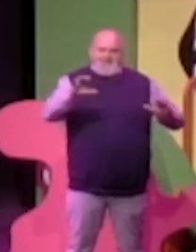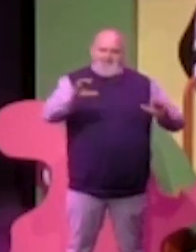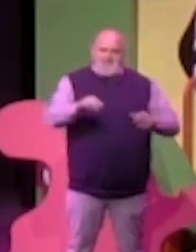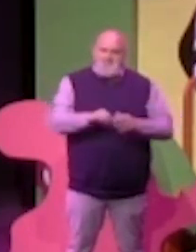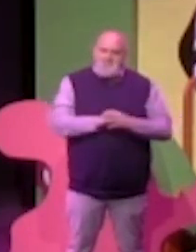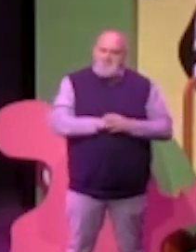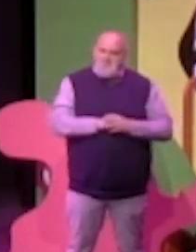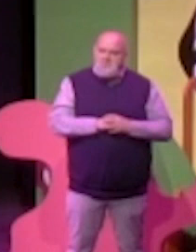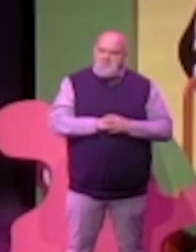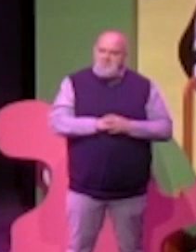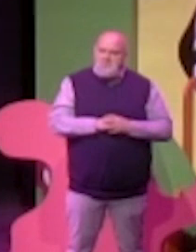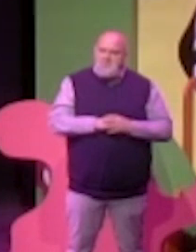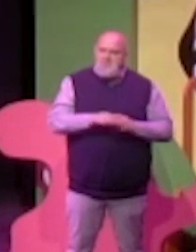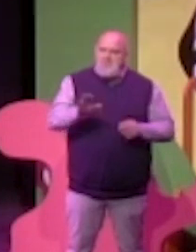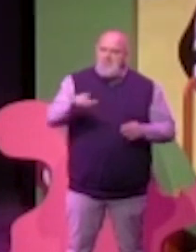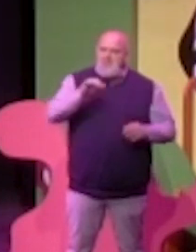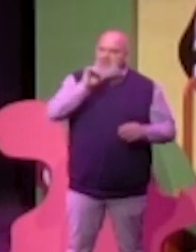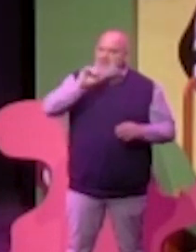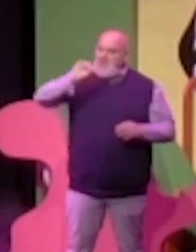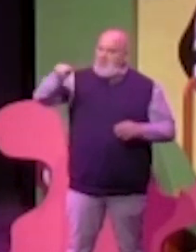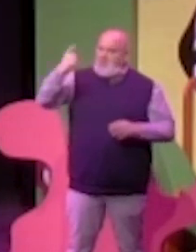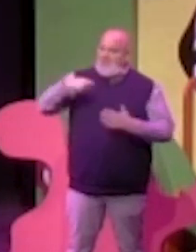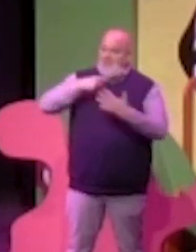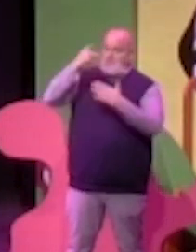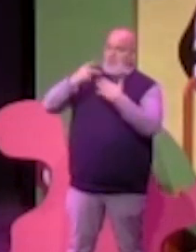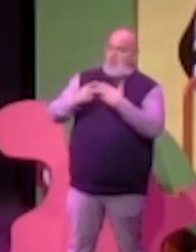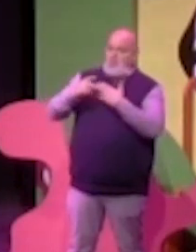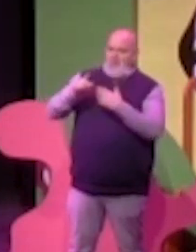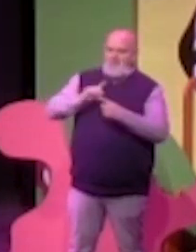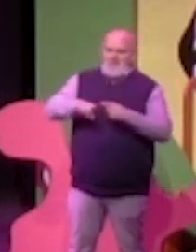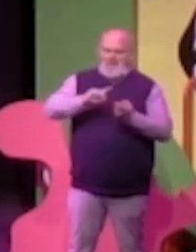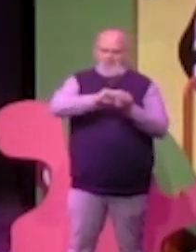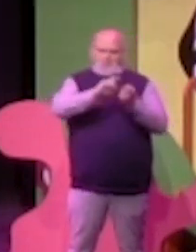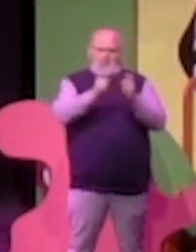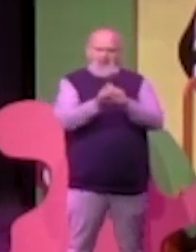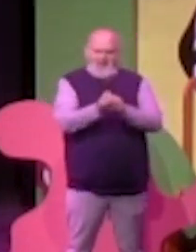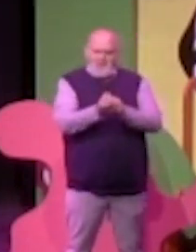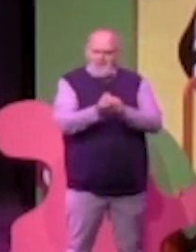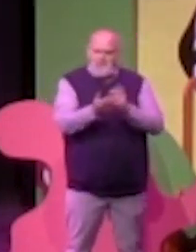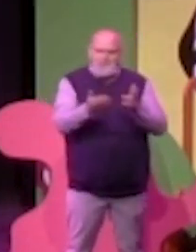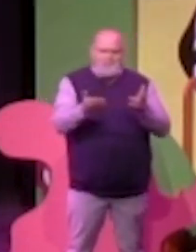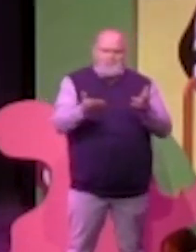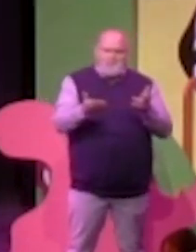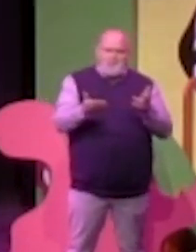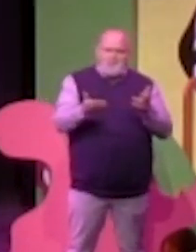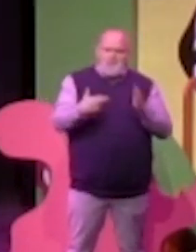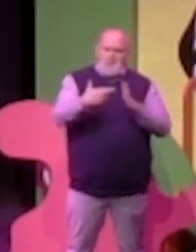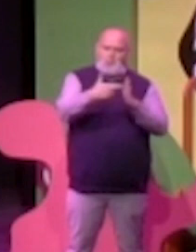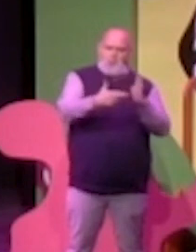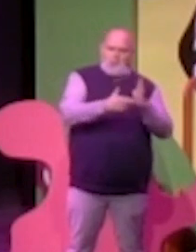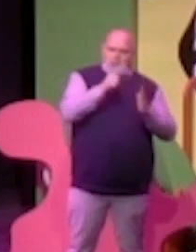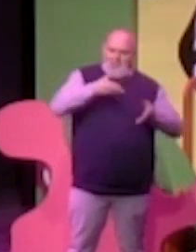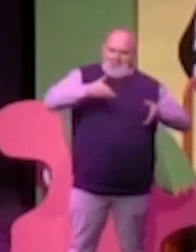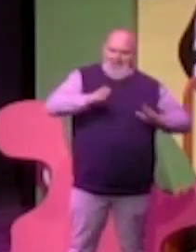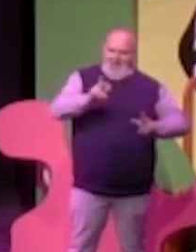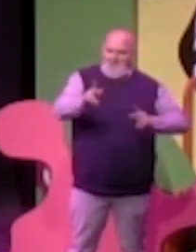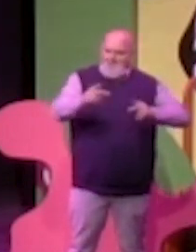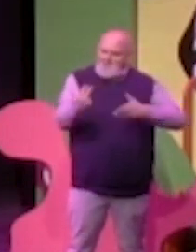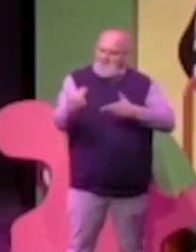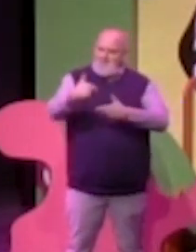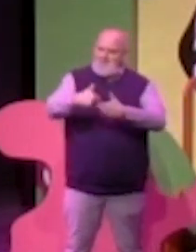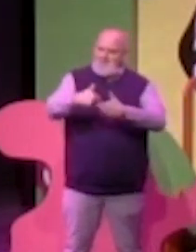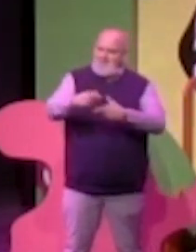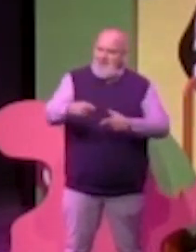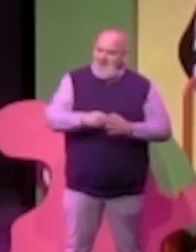it's always about not just the program, but how you had to change the guidelines to allow folks to participate. We're thinking right